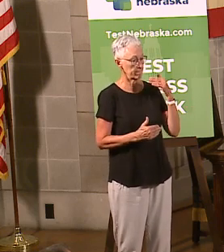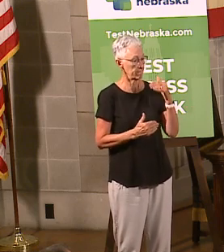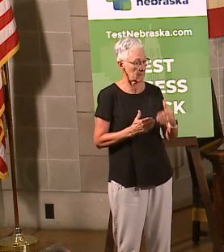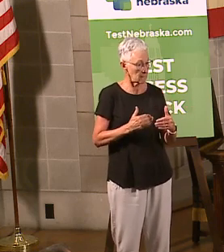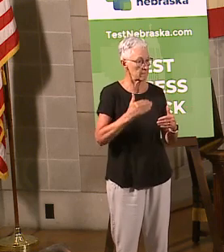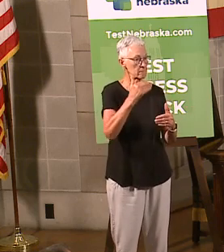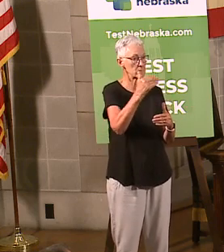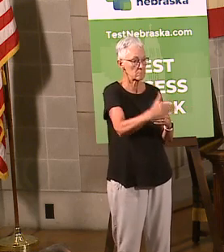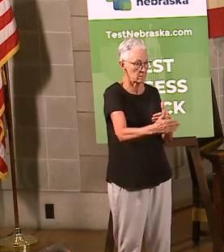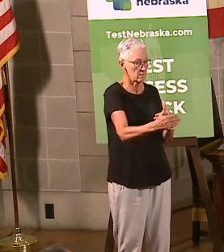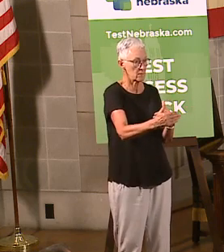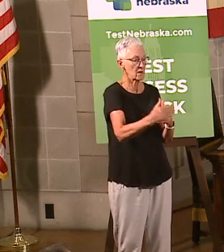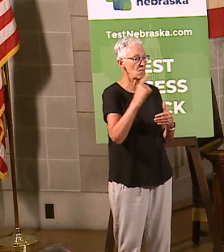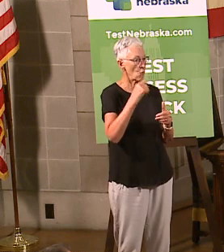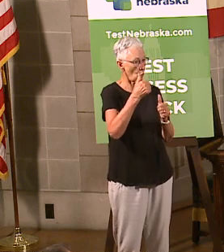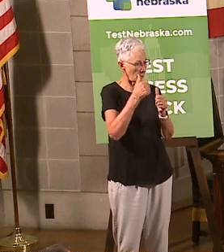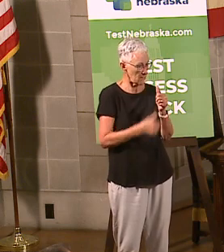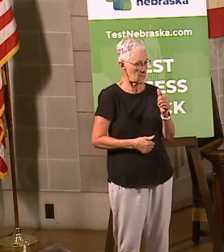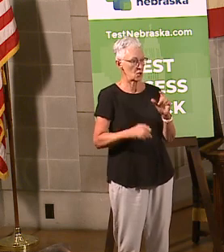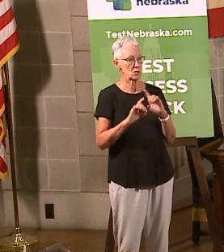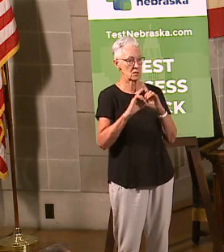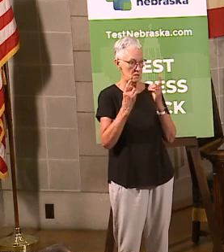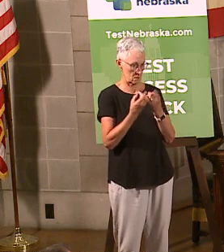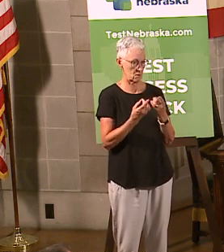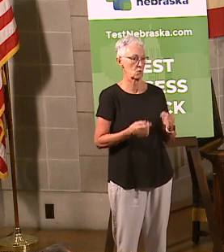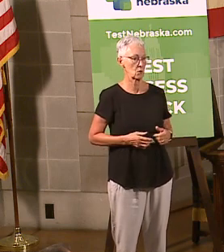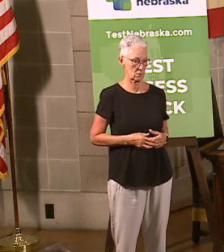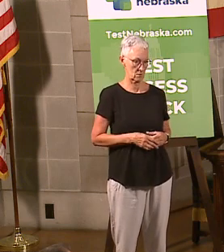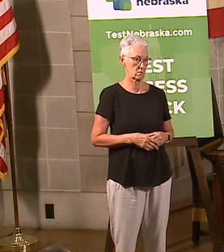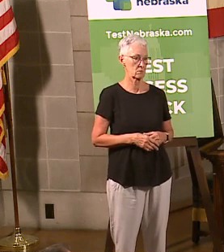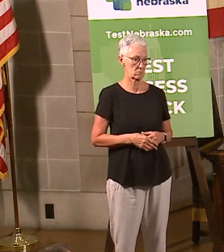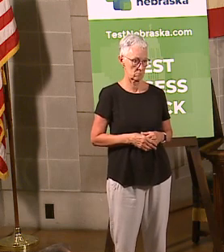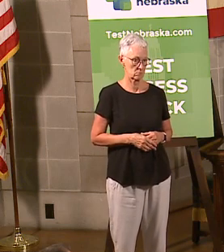time for the Central District, Hall County, Dakota County.